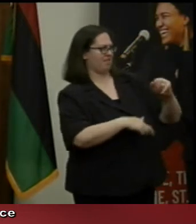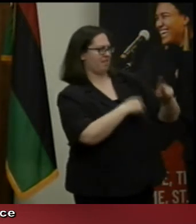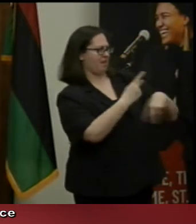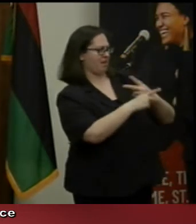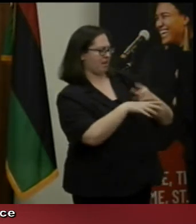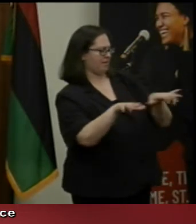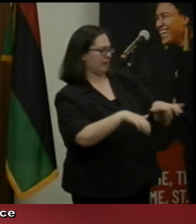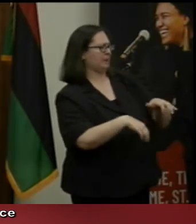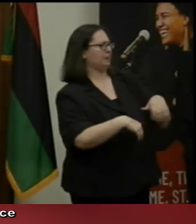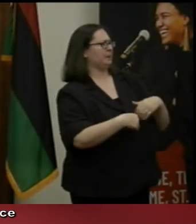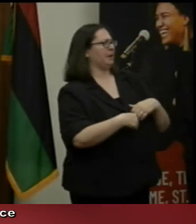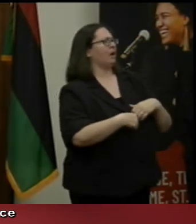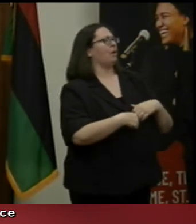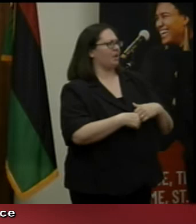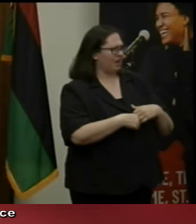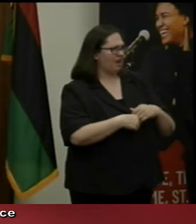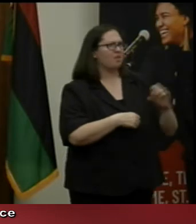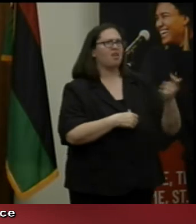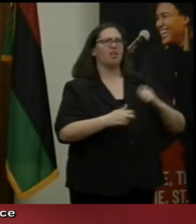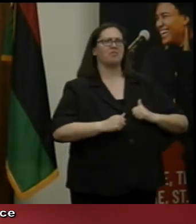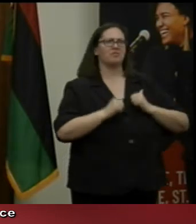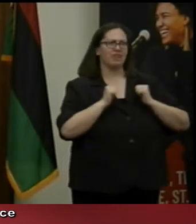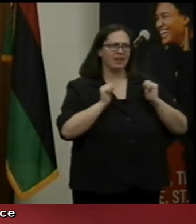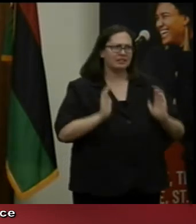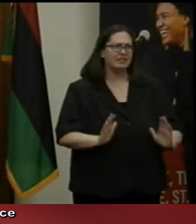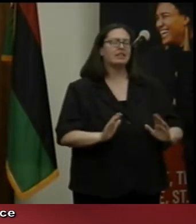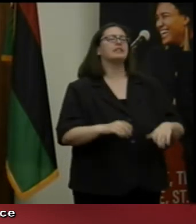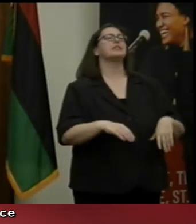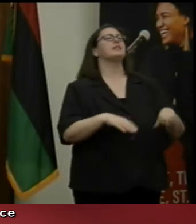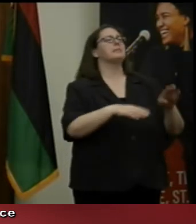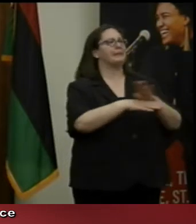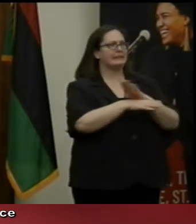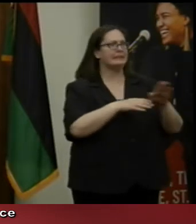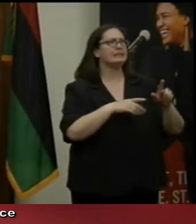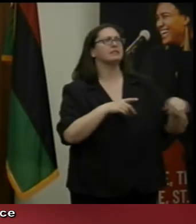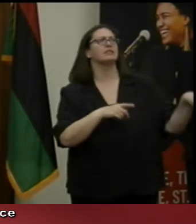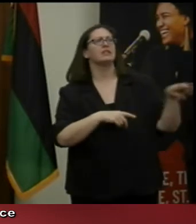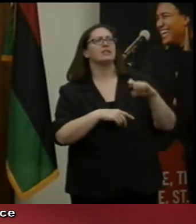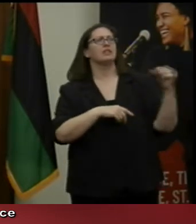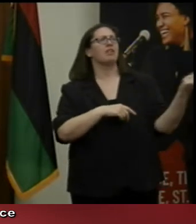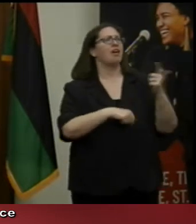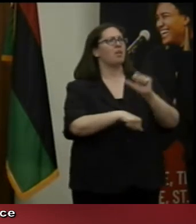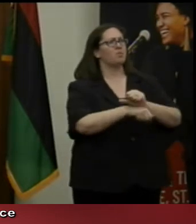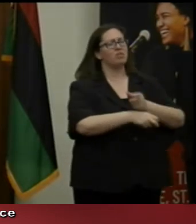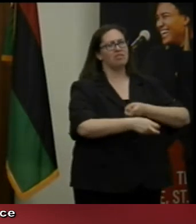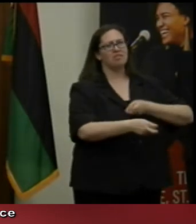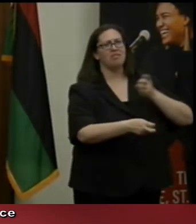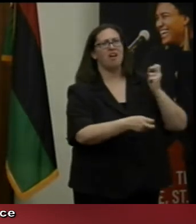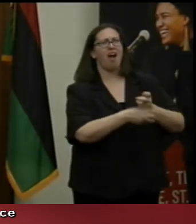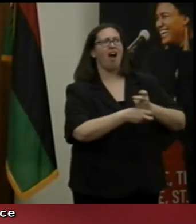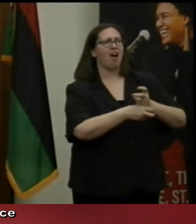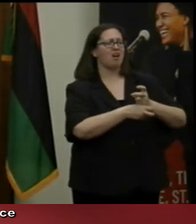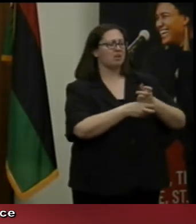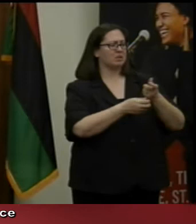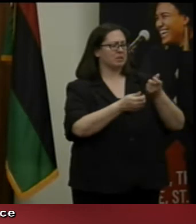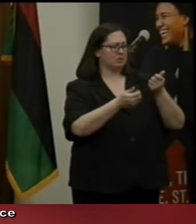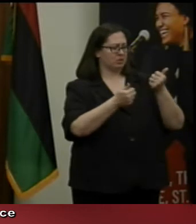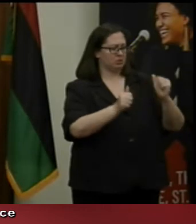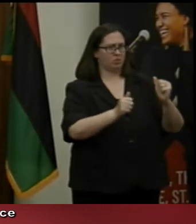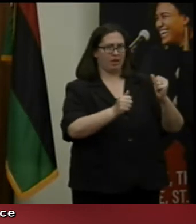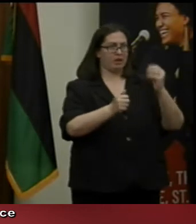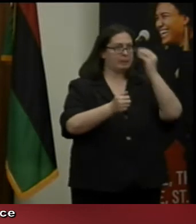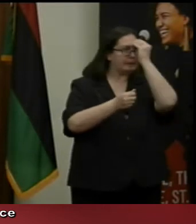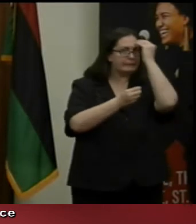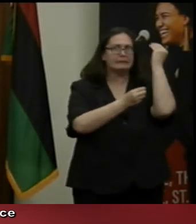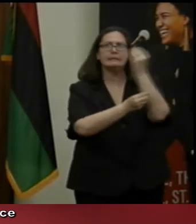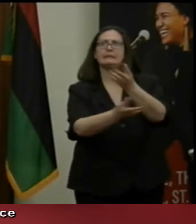residents and all of our businesses and all of you have been working very hard as well to try to inform all of our